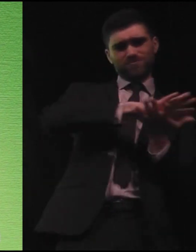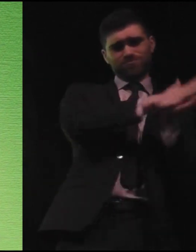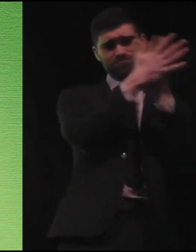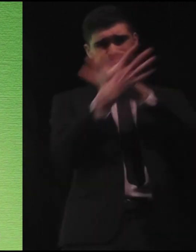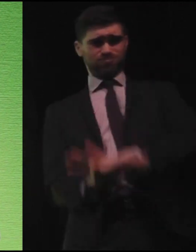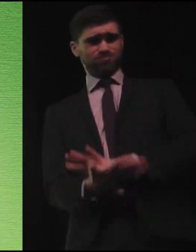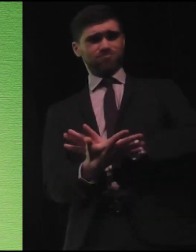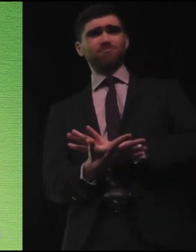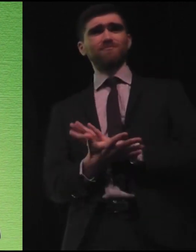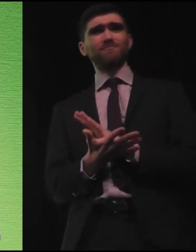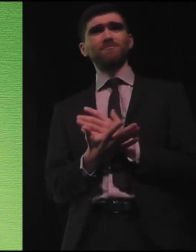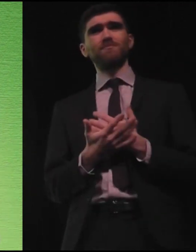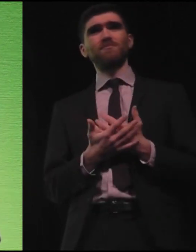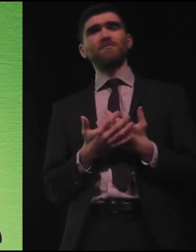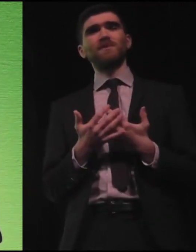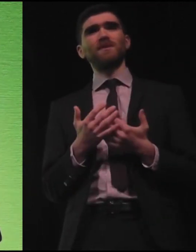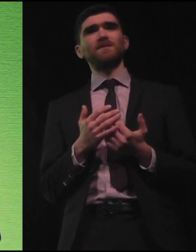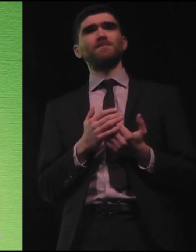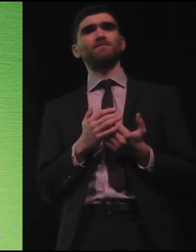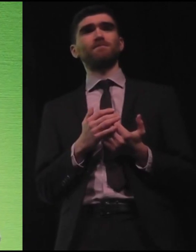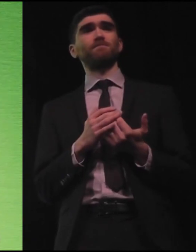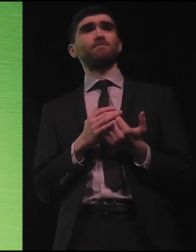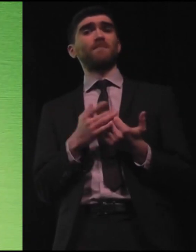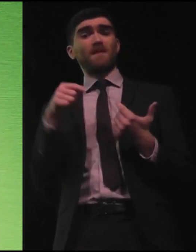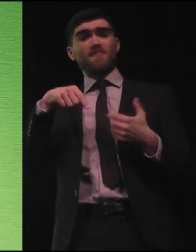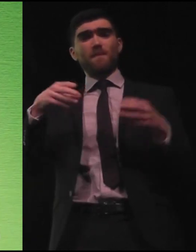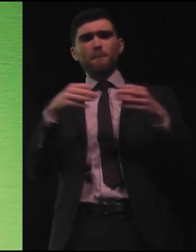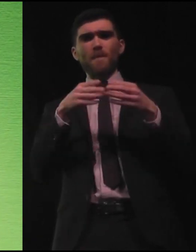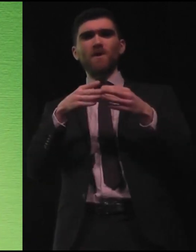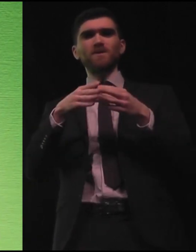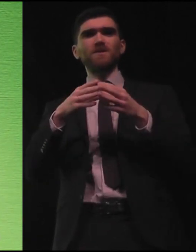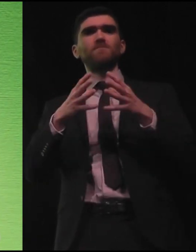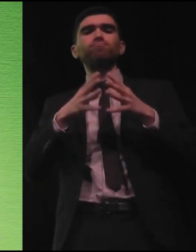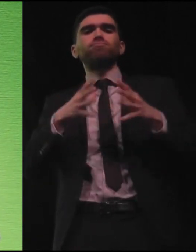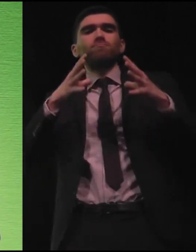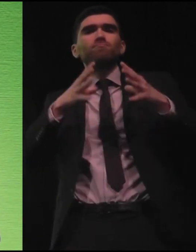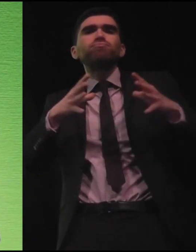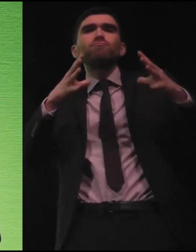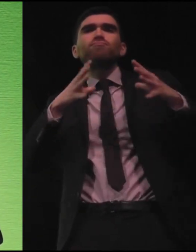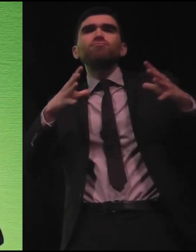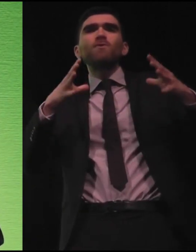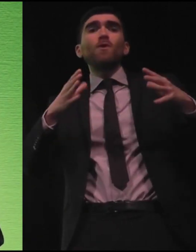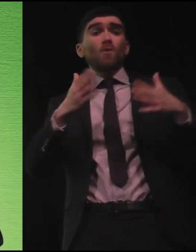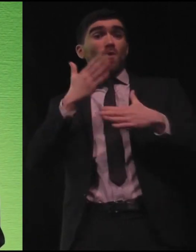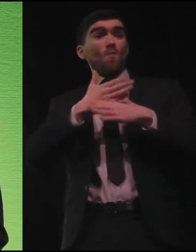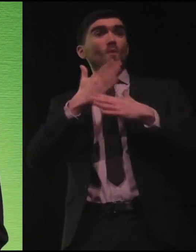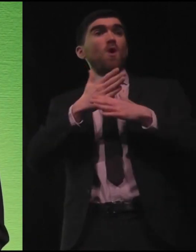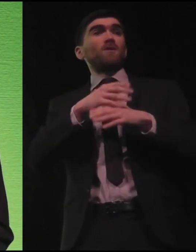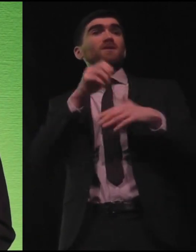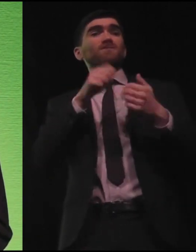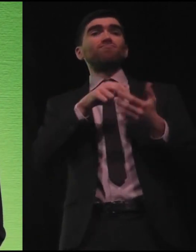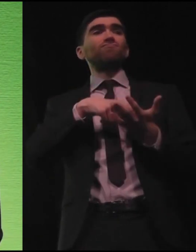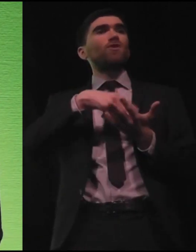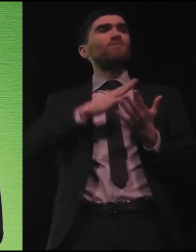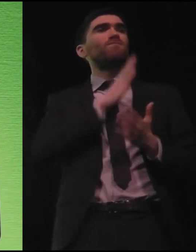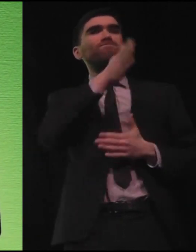party, working on the doorsteps across this nation, we can make history.